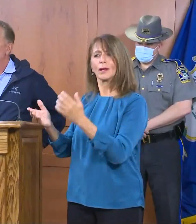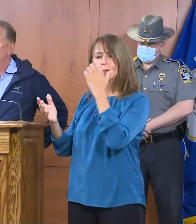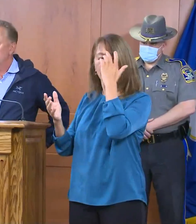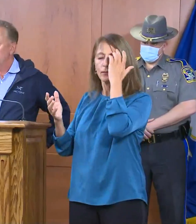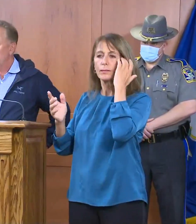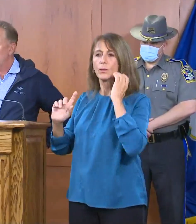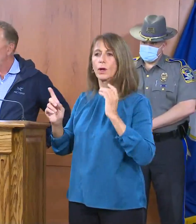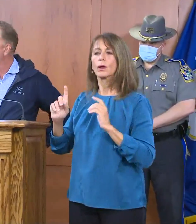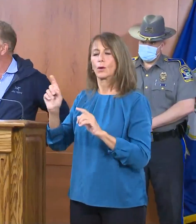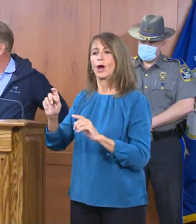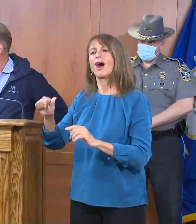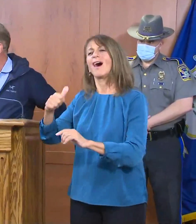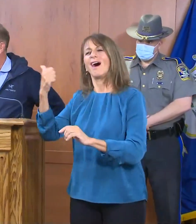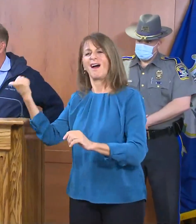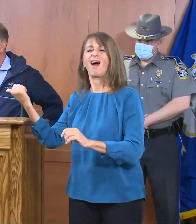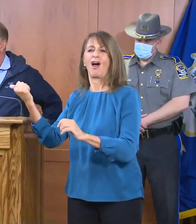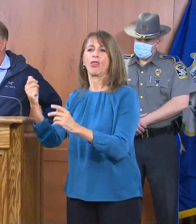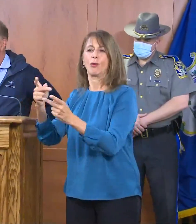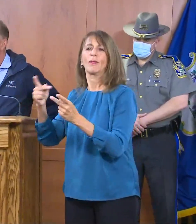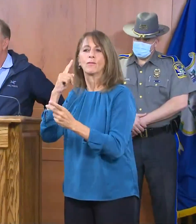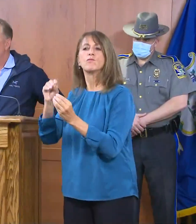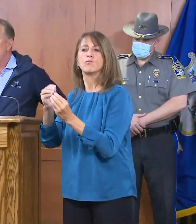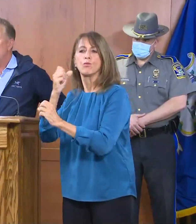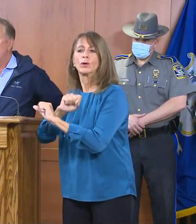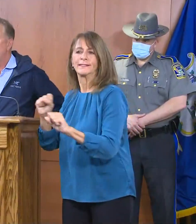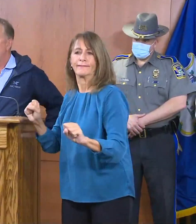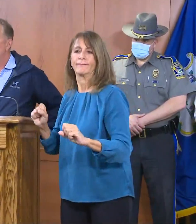To an alternative site.